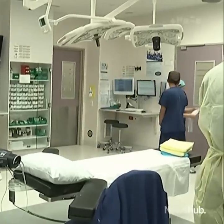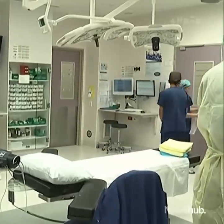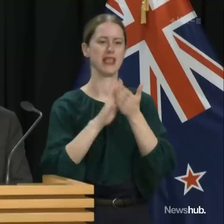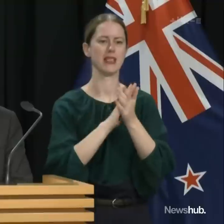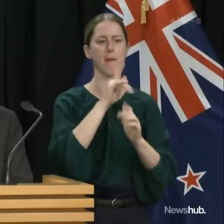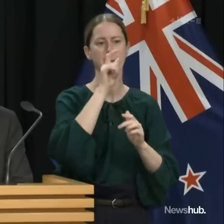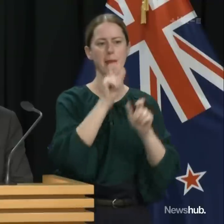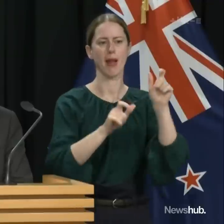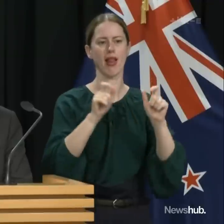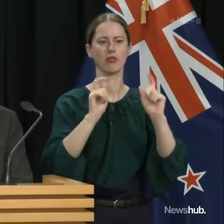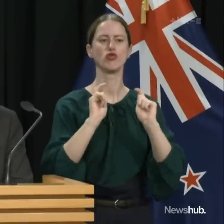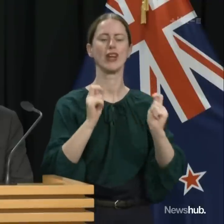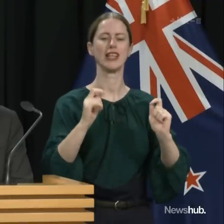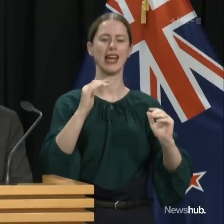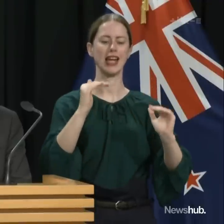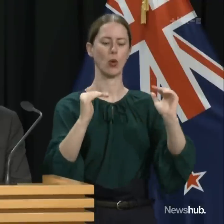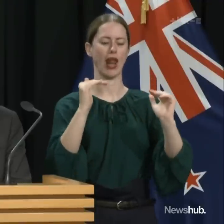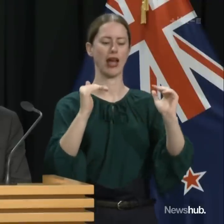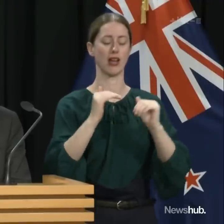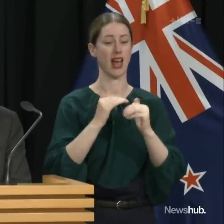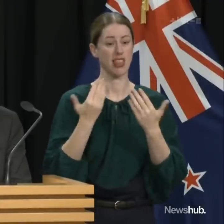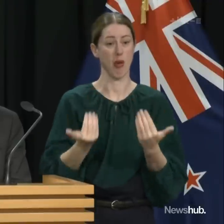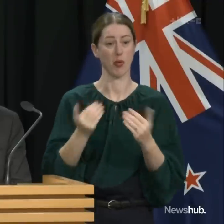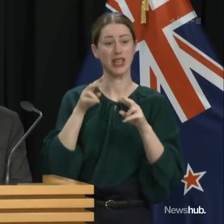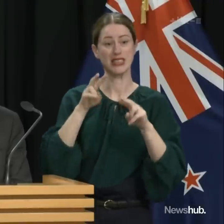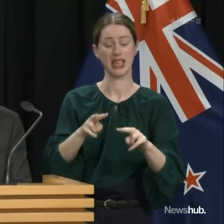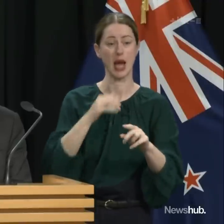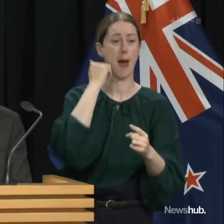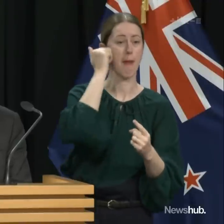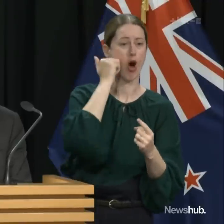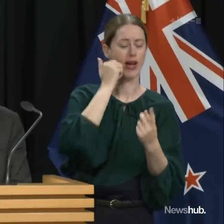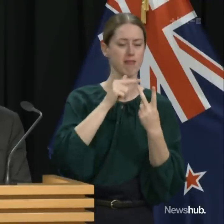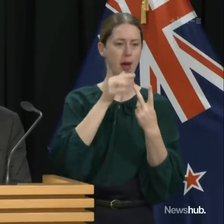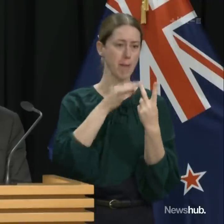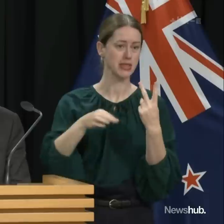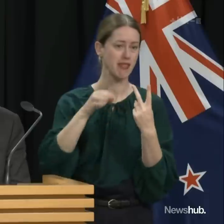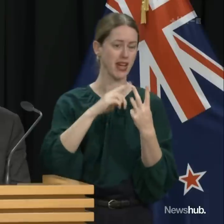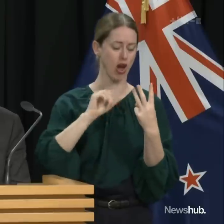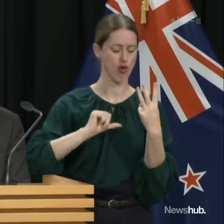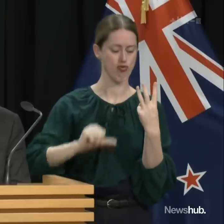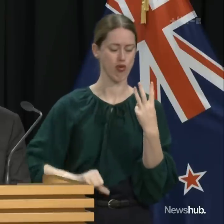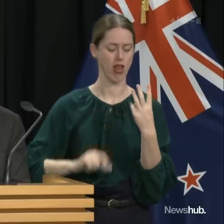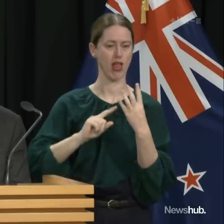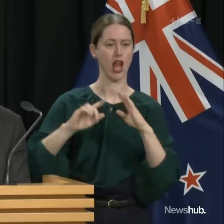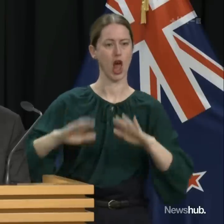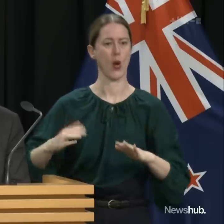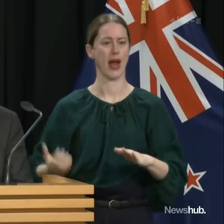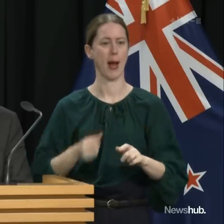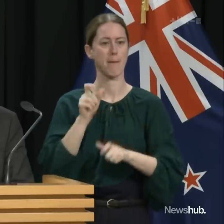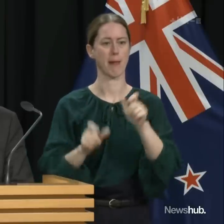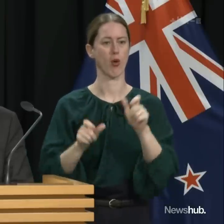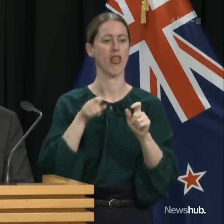Pasifika. At the moment there is clear evidence Māori, Pacific, rural and low-income communities have been discriminated against